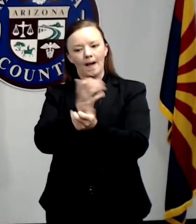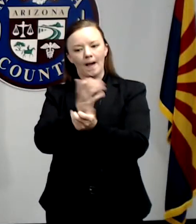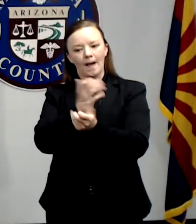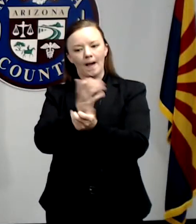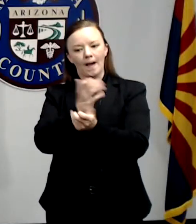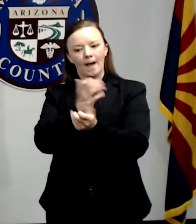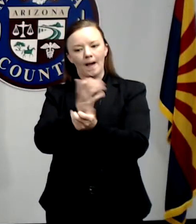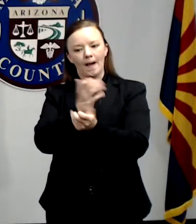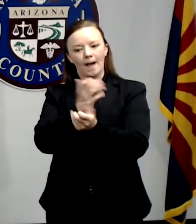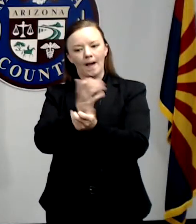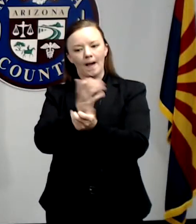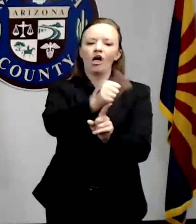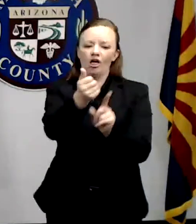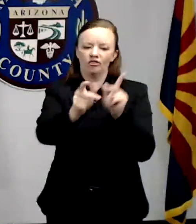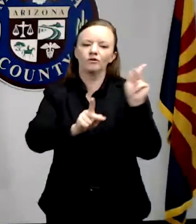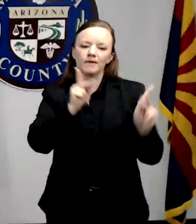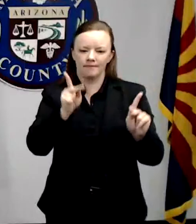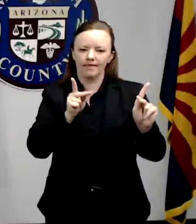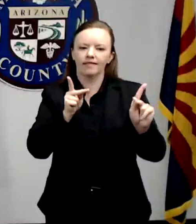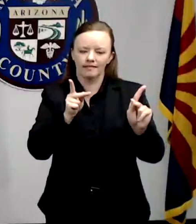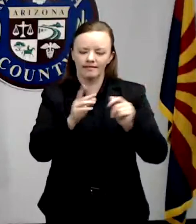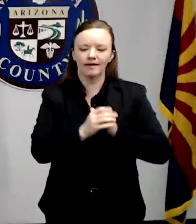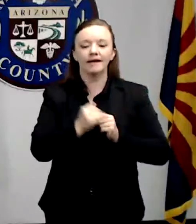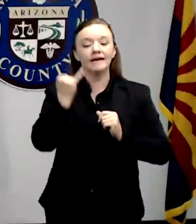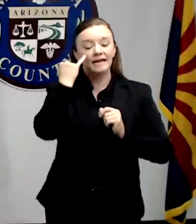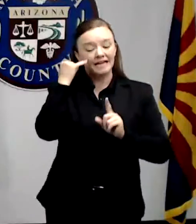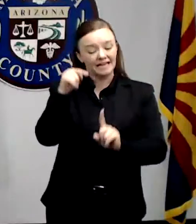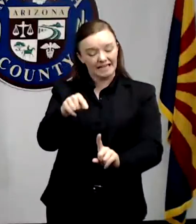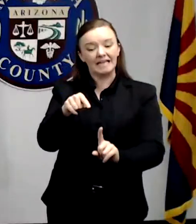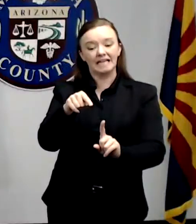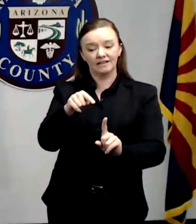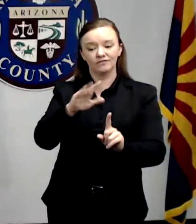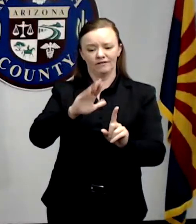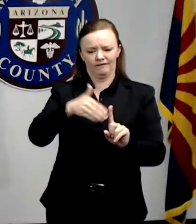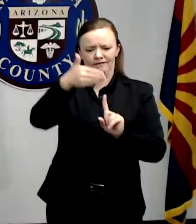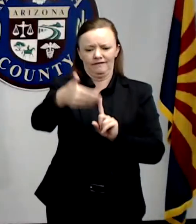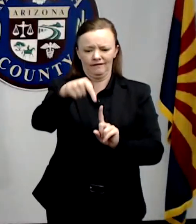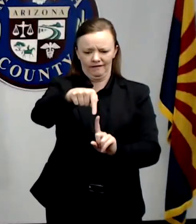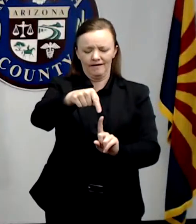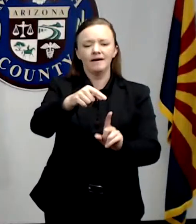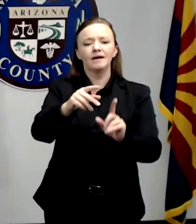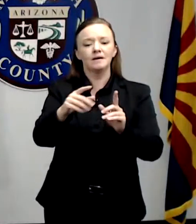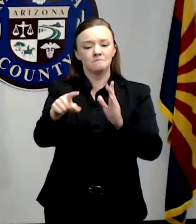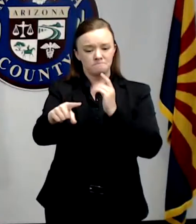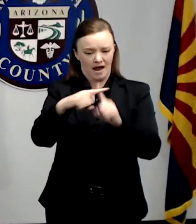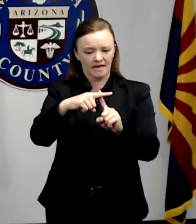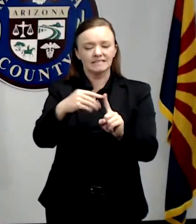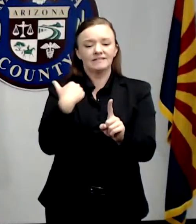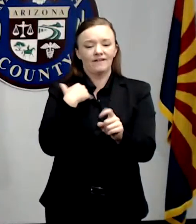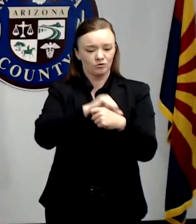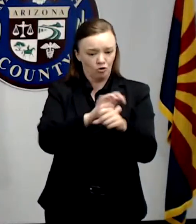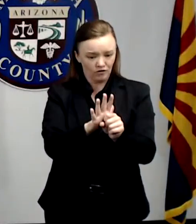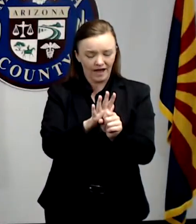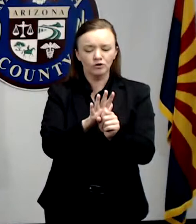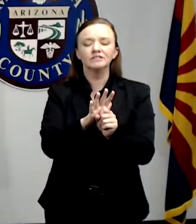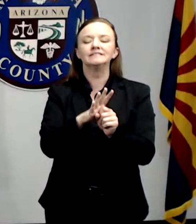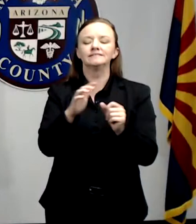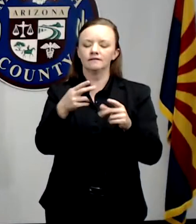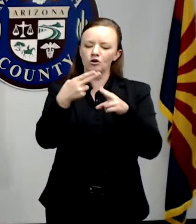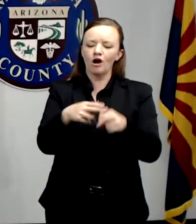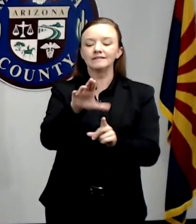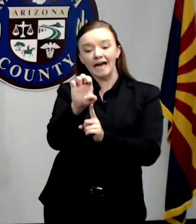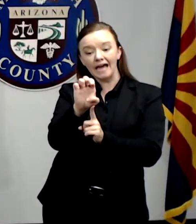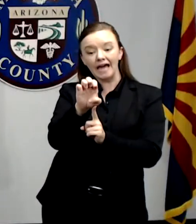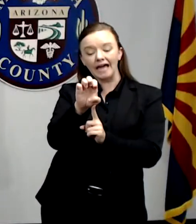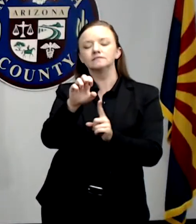As positive, they're considered a case, and then they are called by an interviewer, and the whole process begins again.